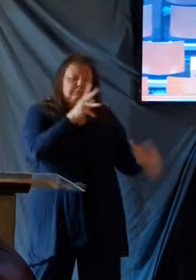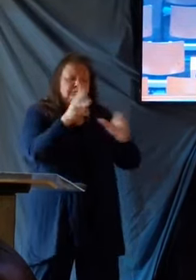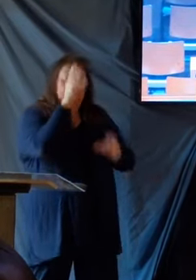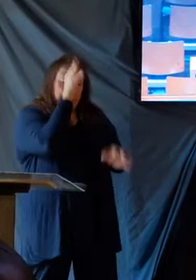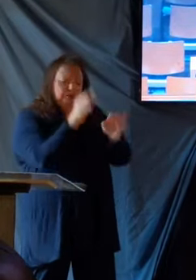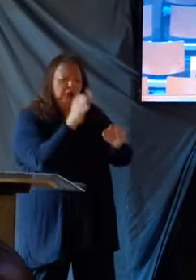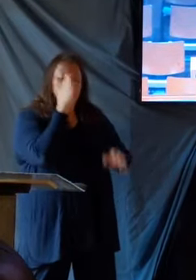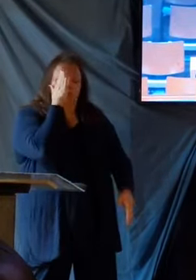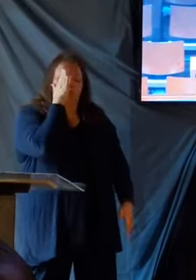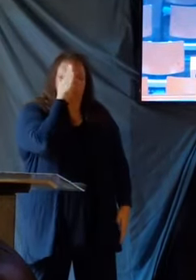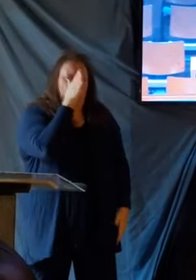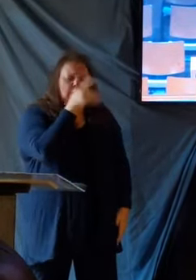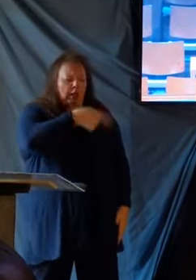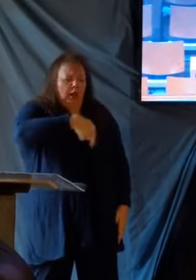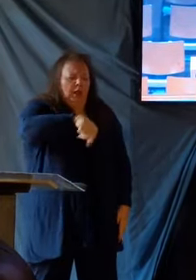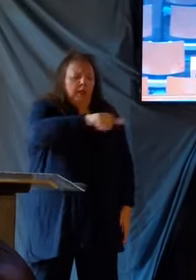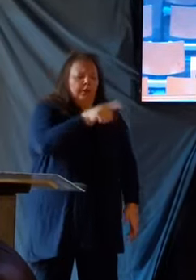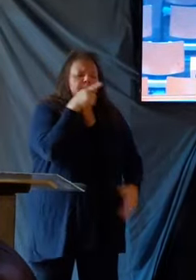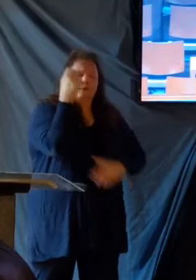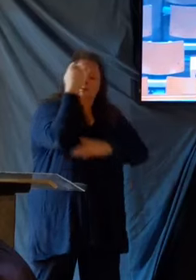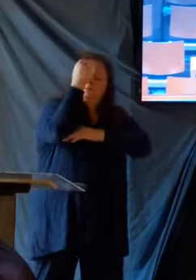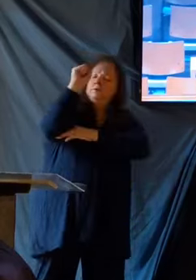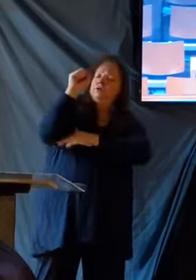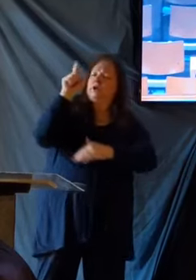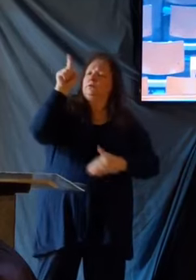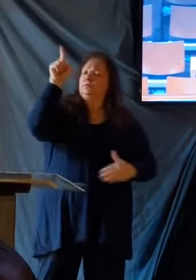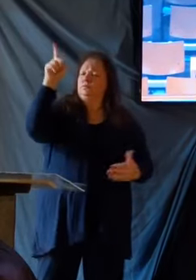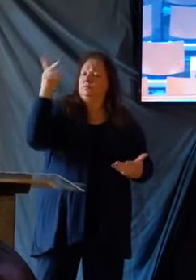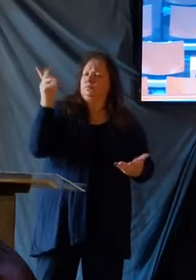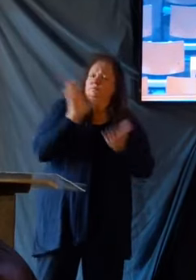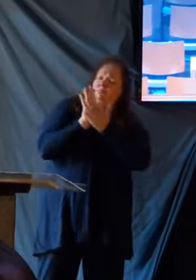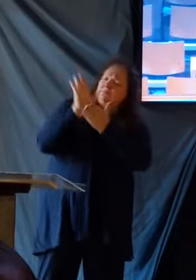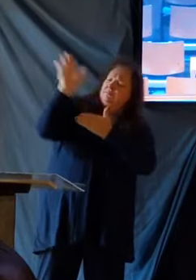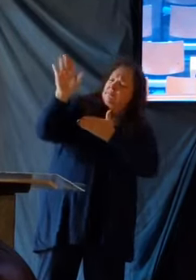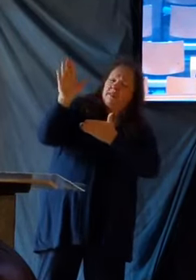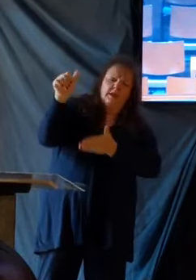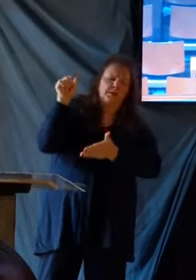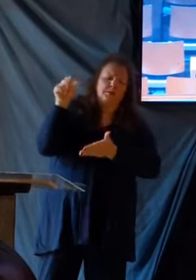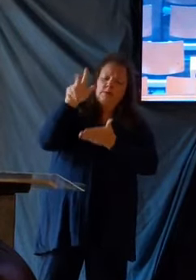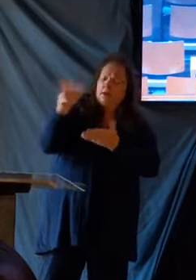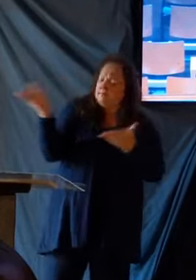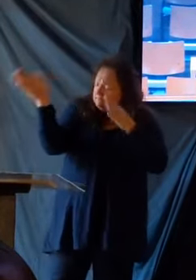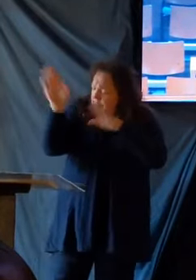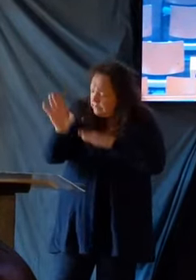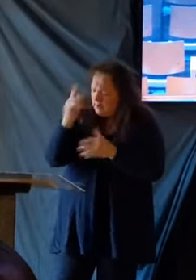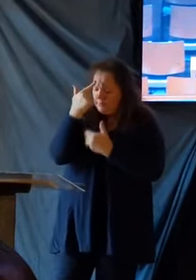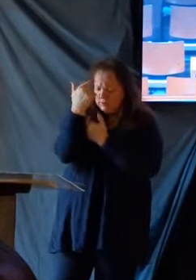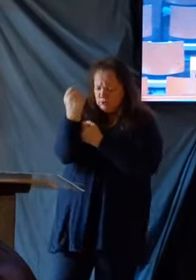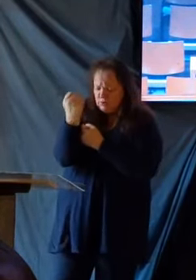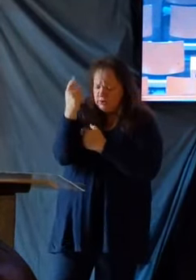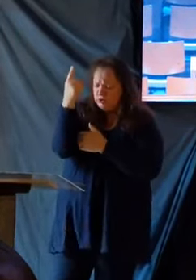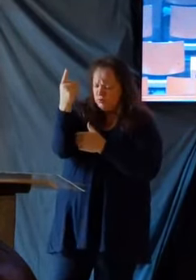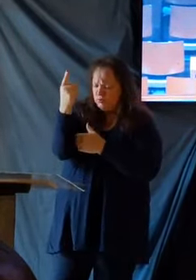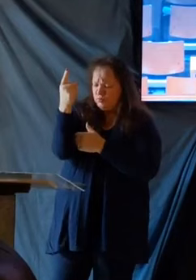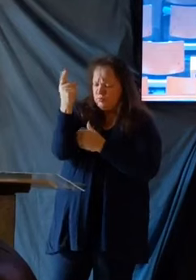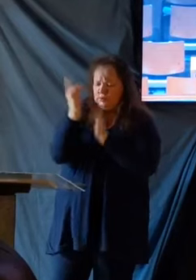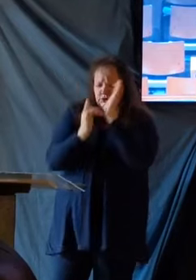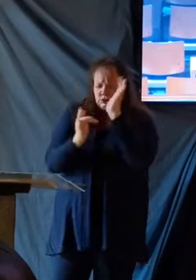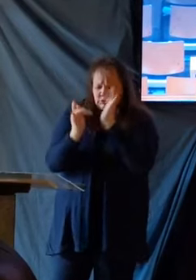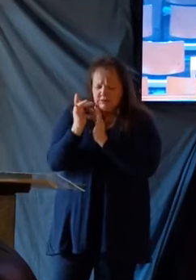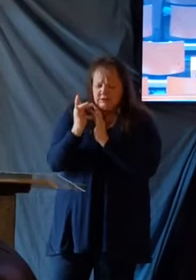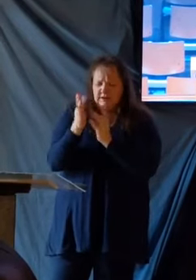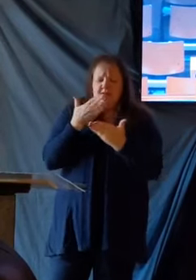judgment on those who reject that salvation, do not bow in faith in trusting in Christ.